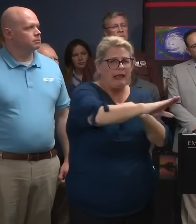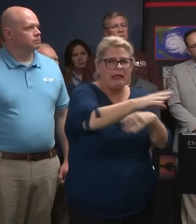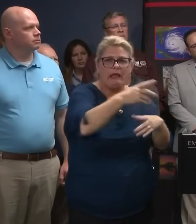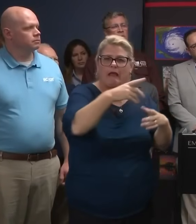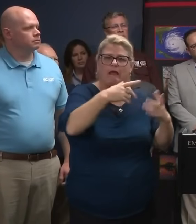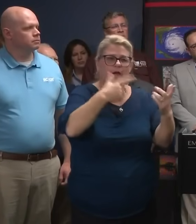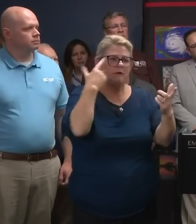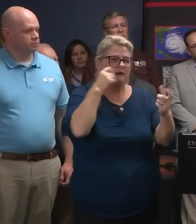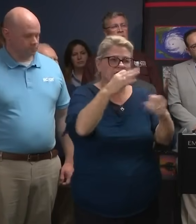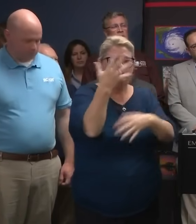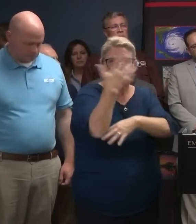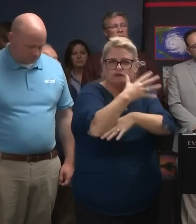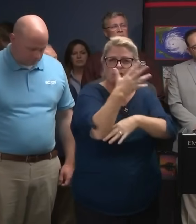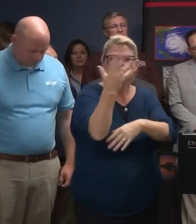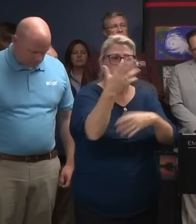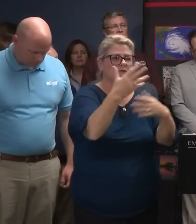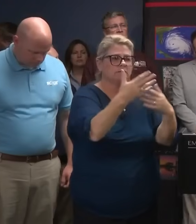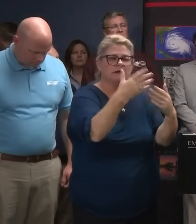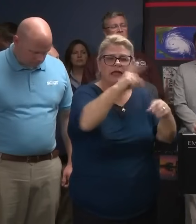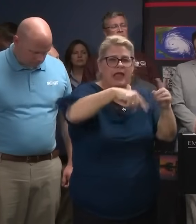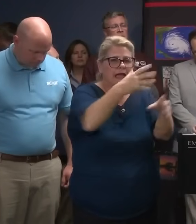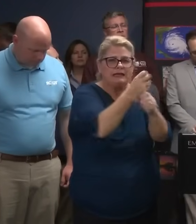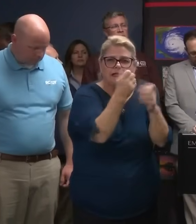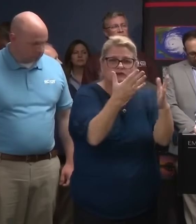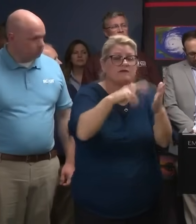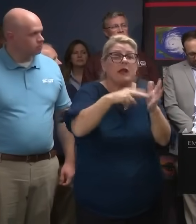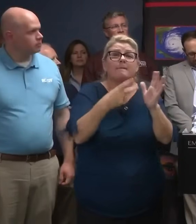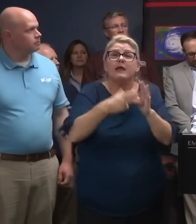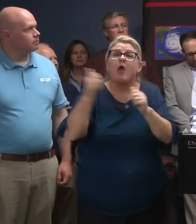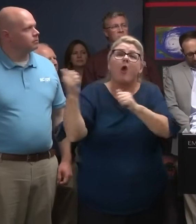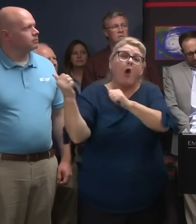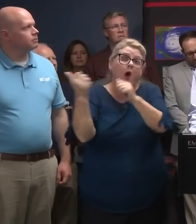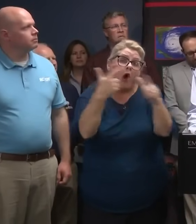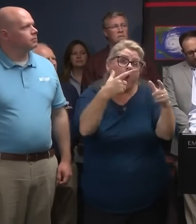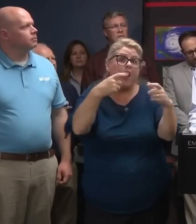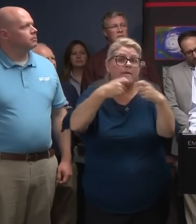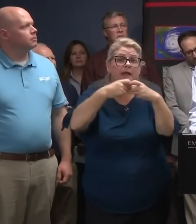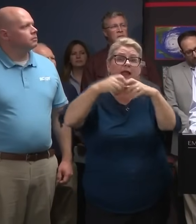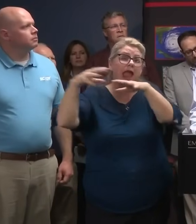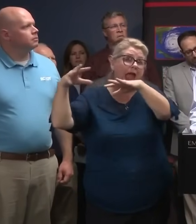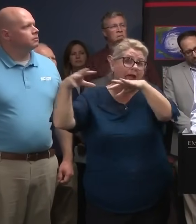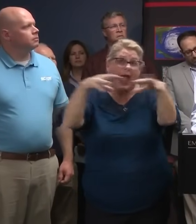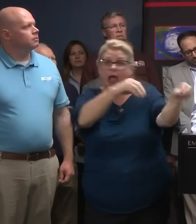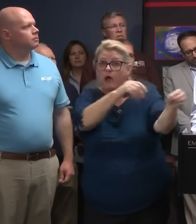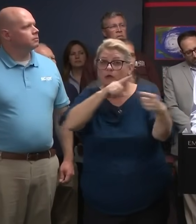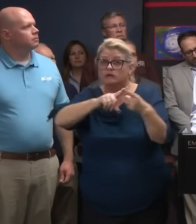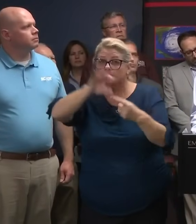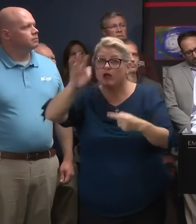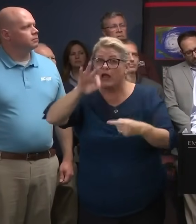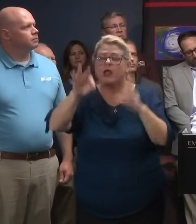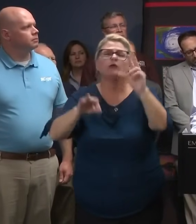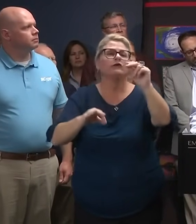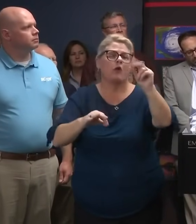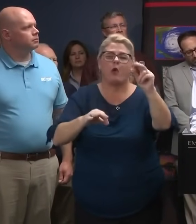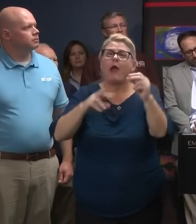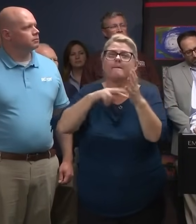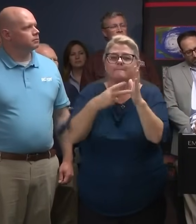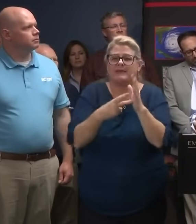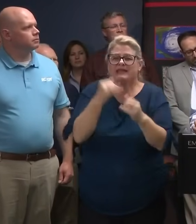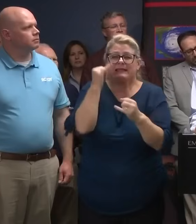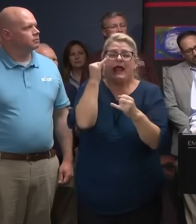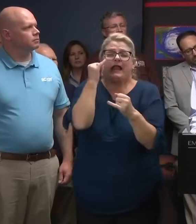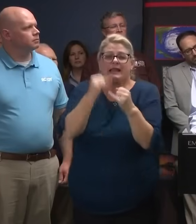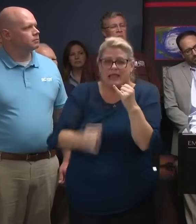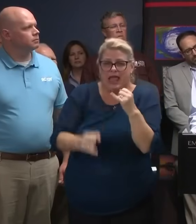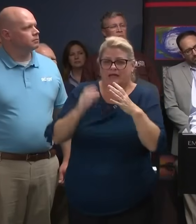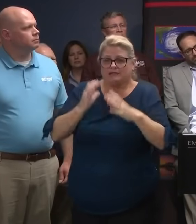to receive service. And to be absolutely clear, that doesn't mean power will be out for everyone until Friday. It just means that the very last customer